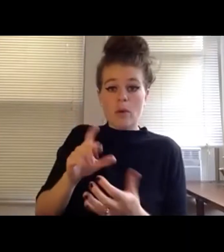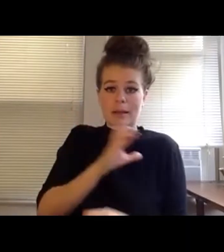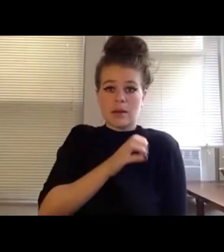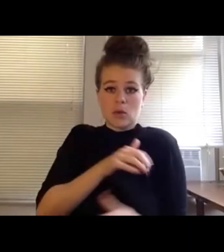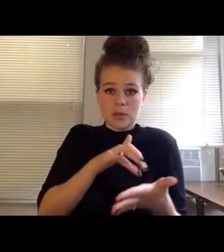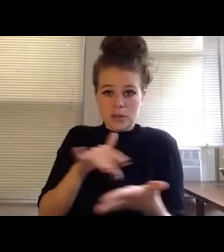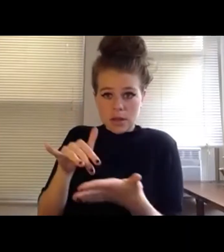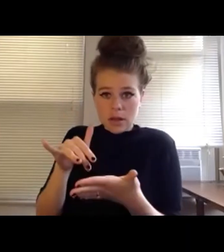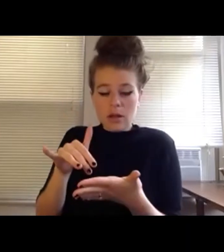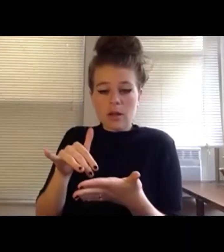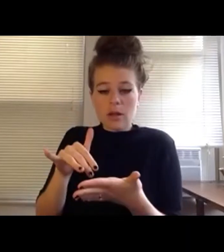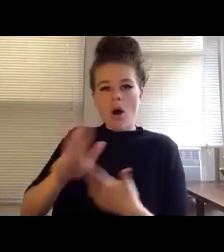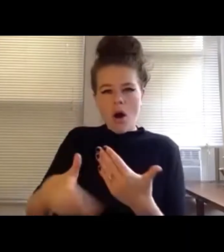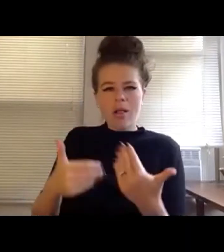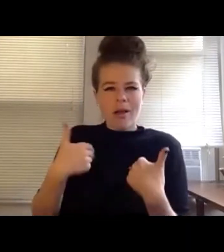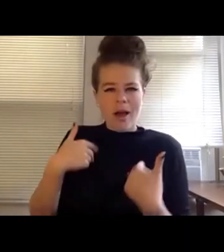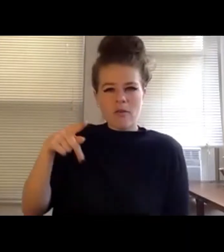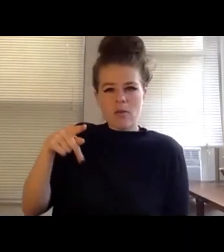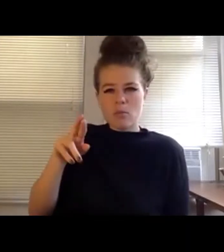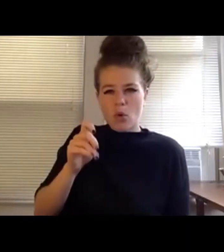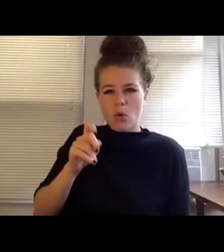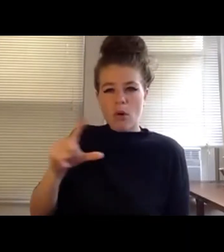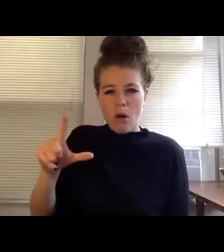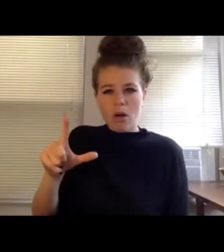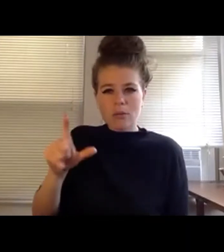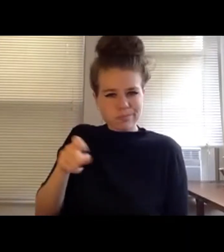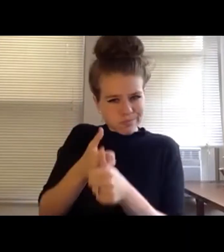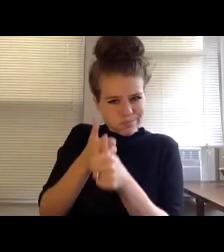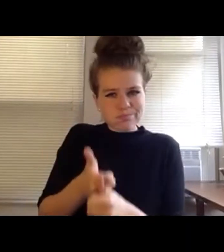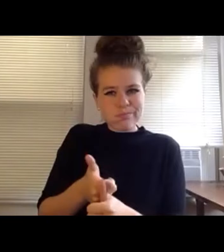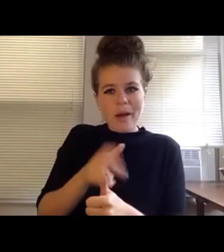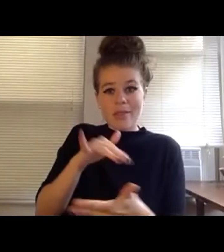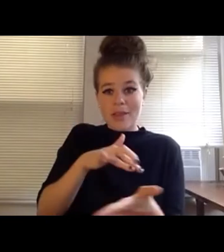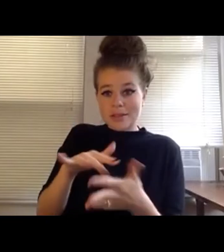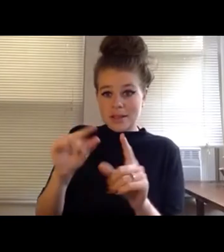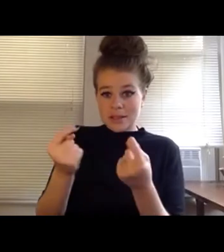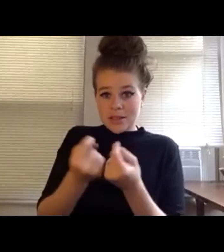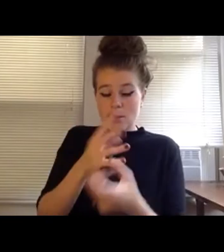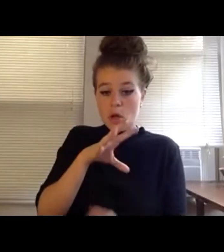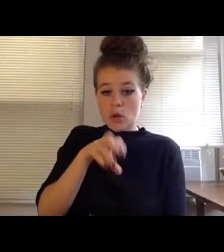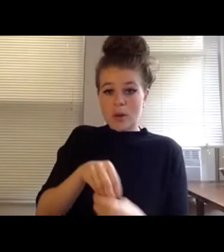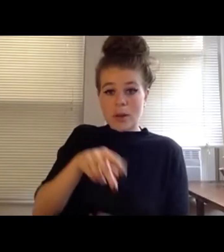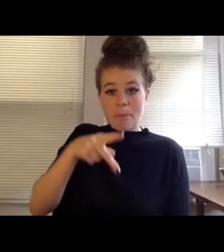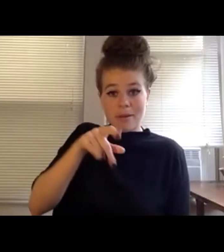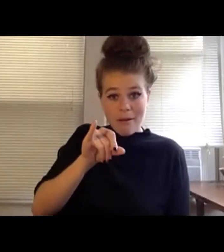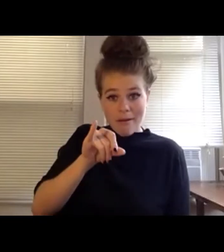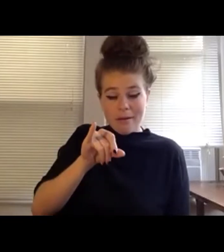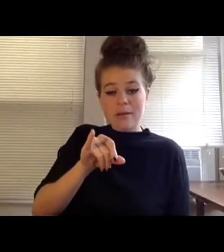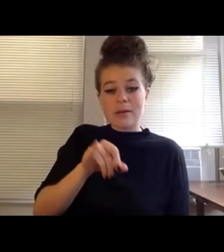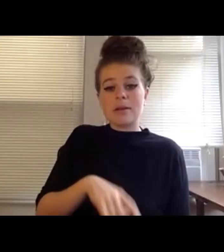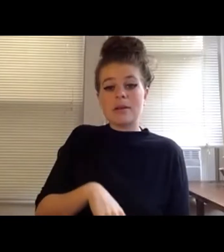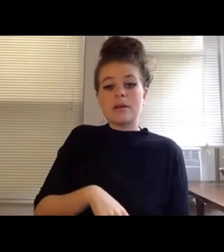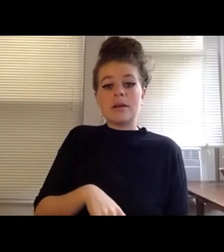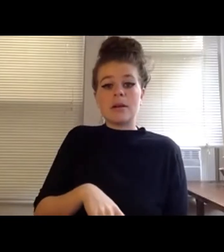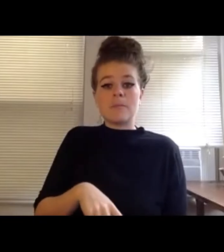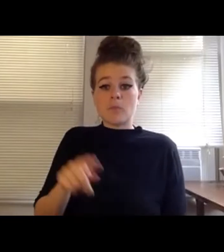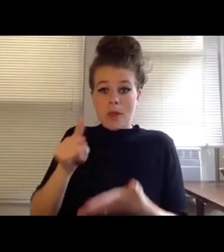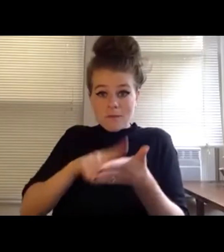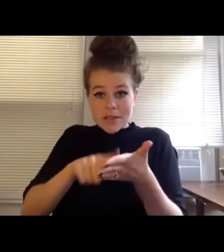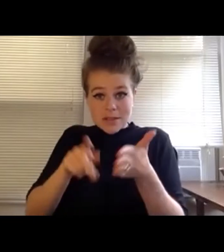a study protocol that the study team, including the PI, some